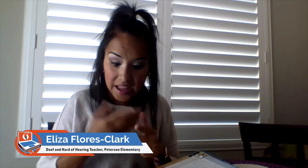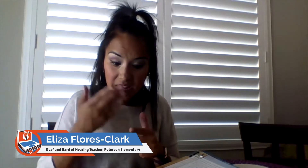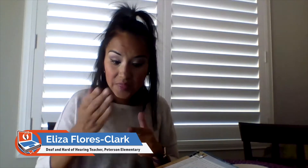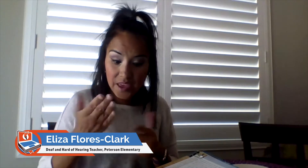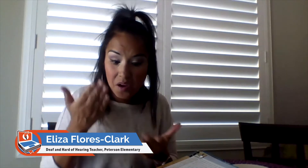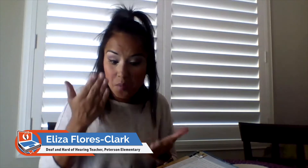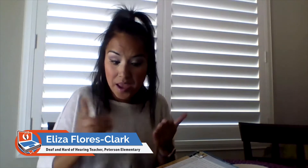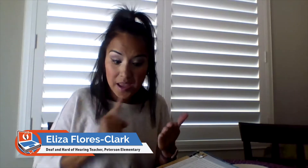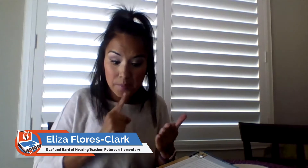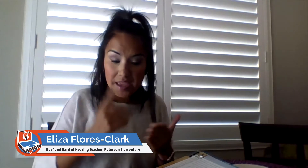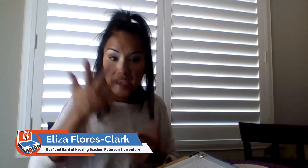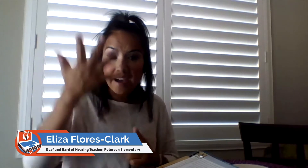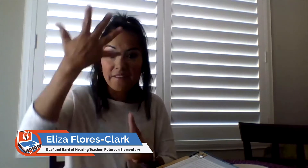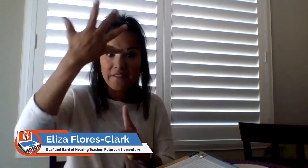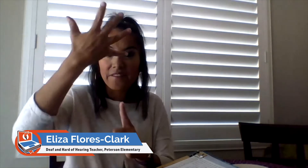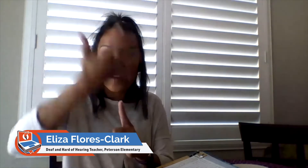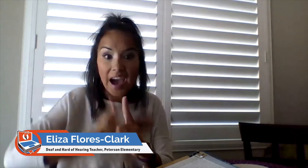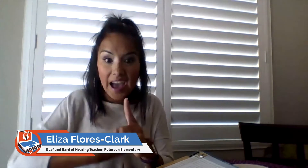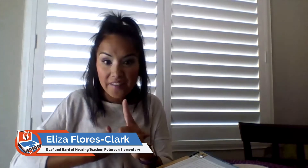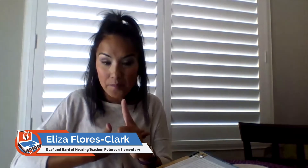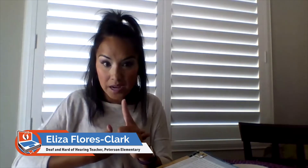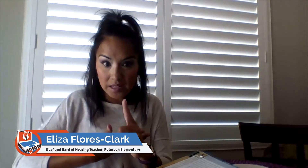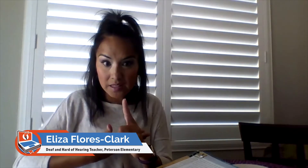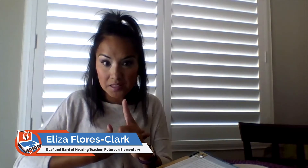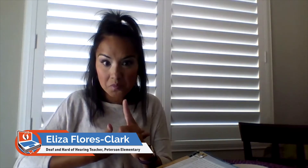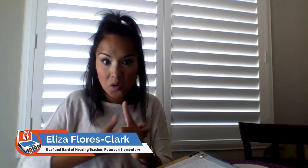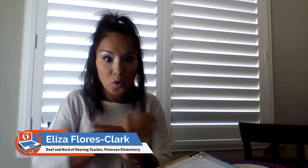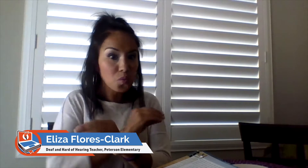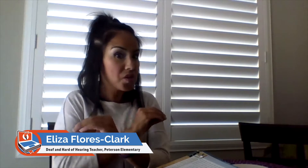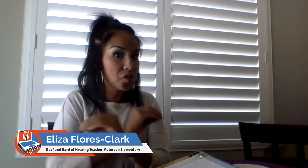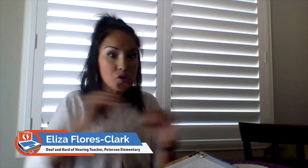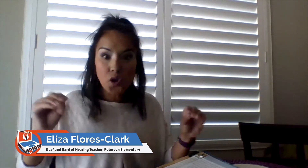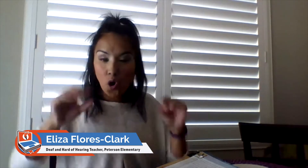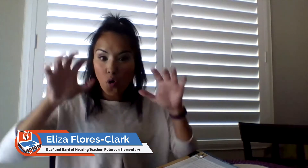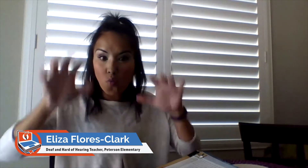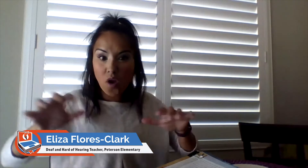then there are 5 months with no rain.